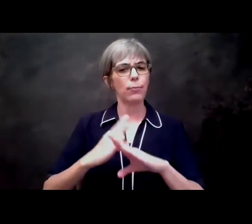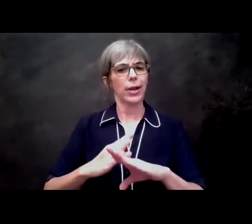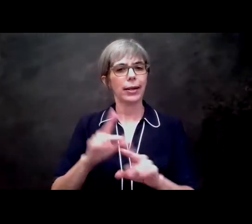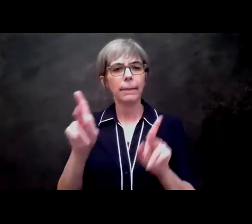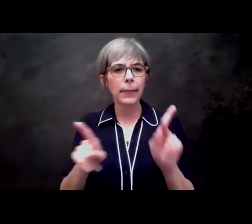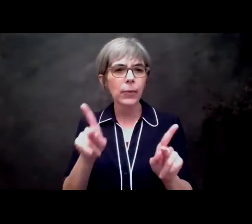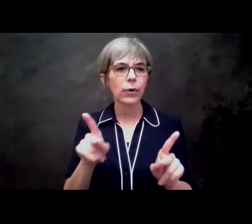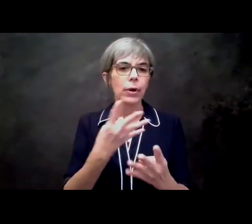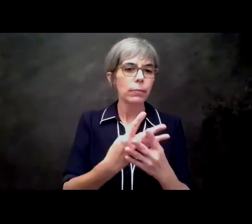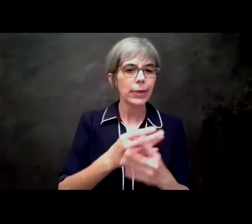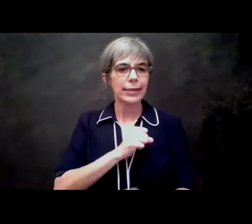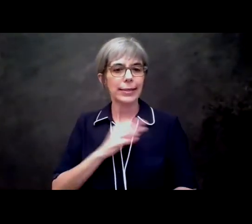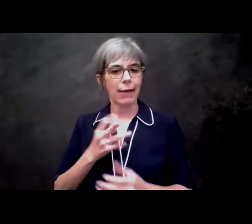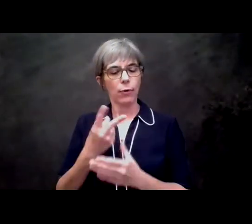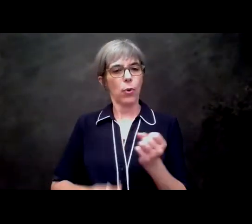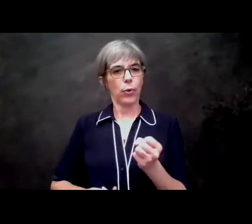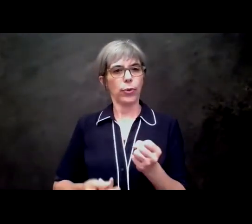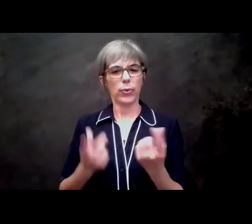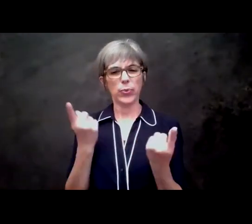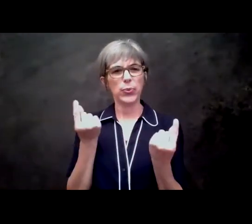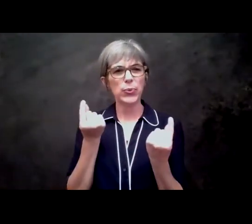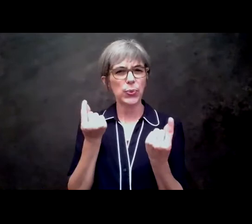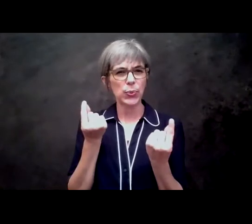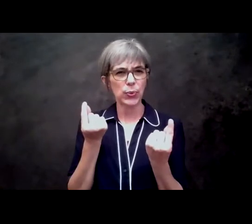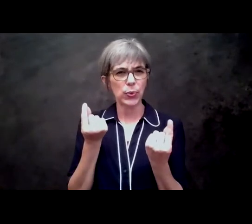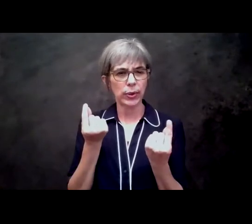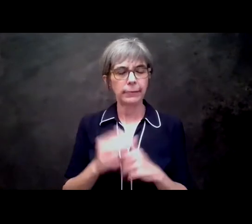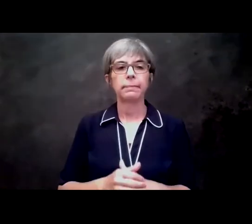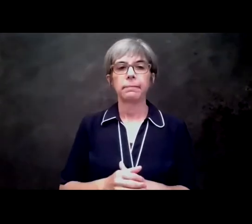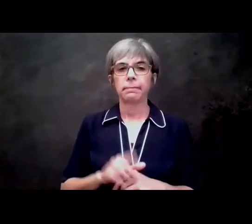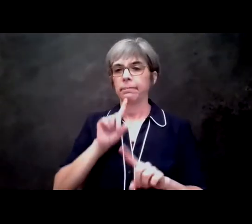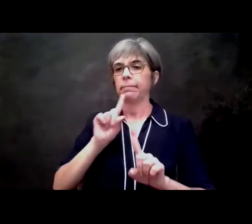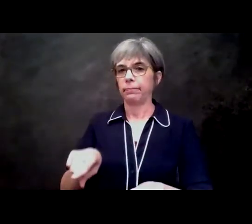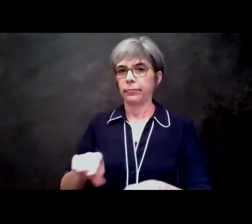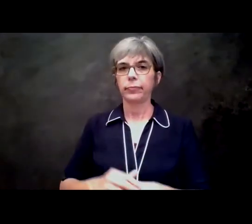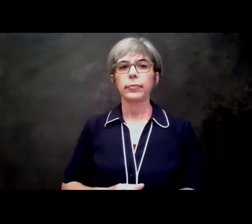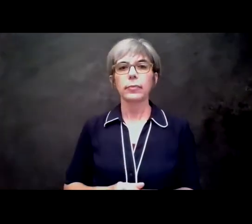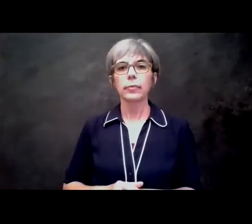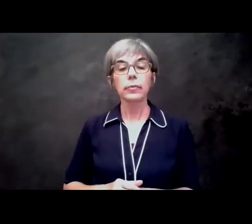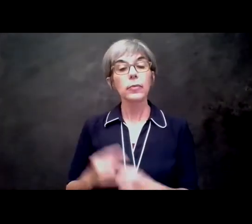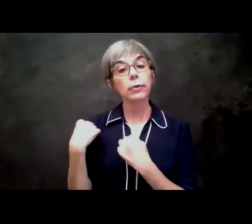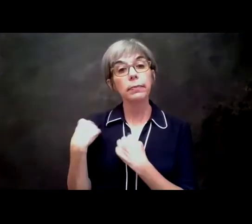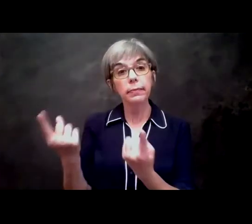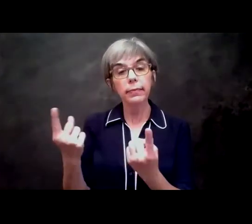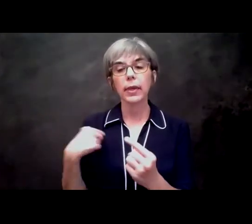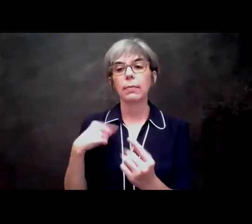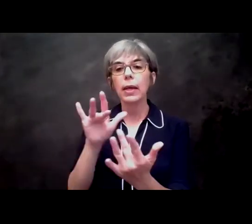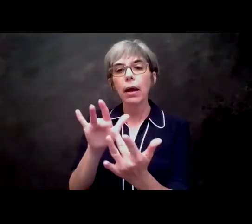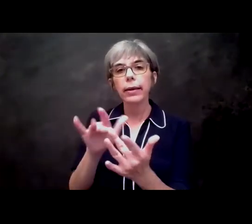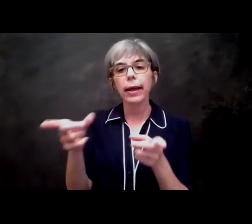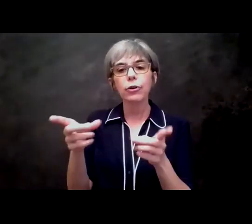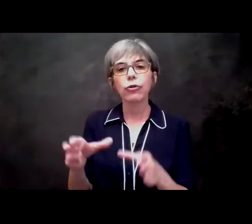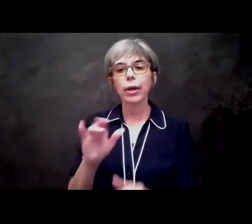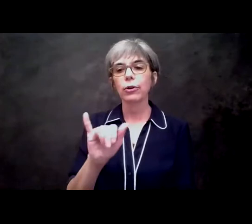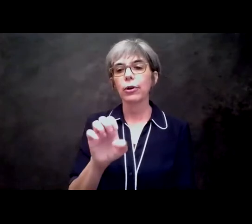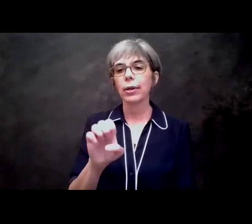staff? And how is this being accomplished? So I have been in regular contact with Director